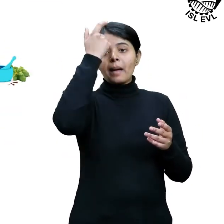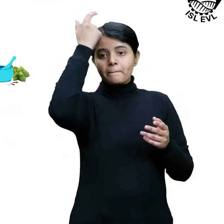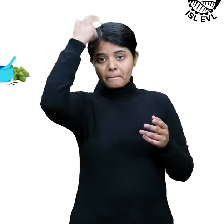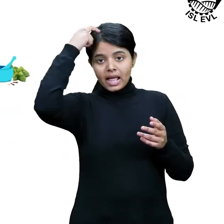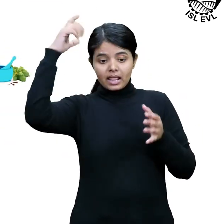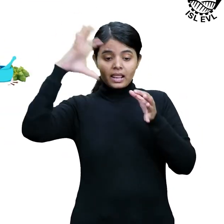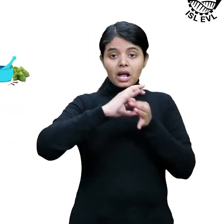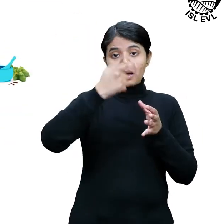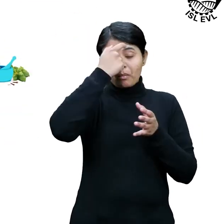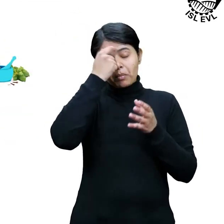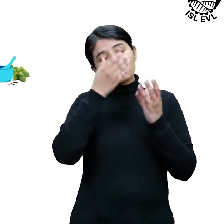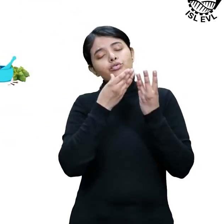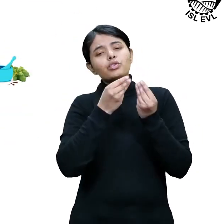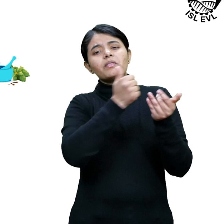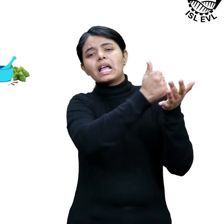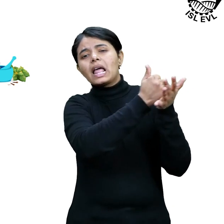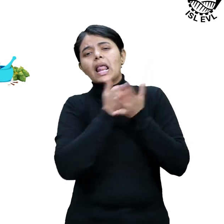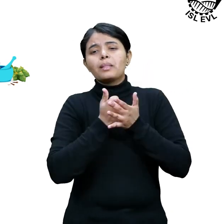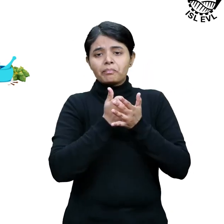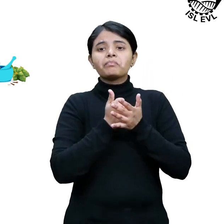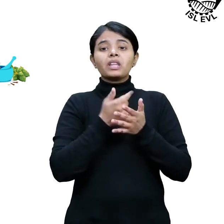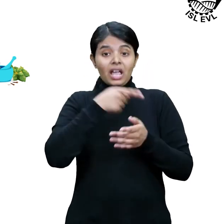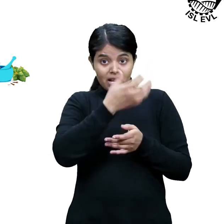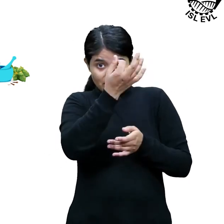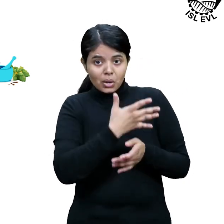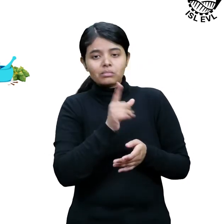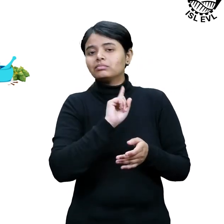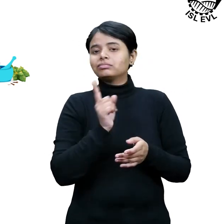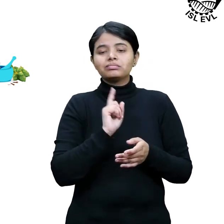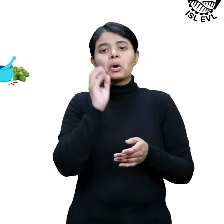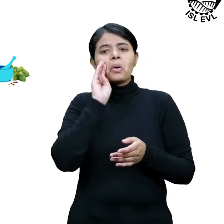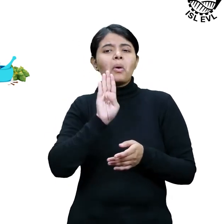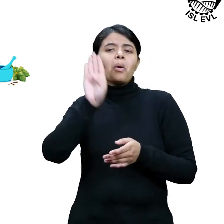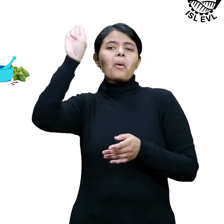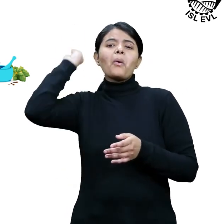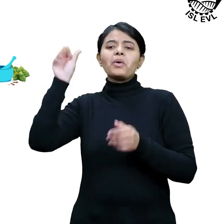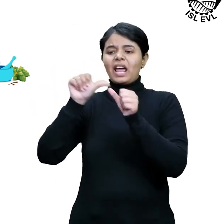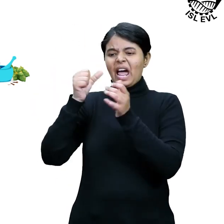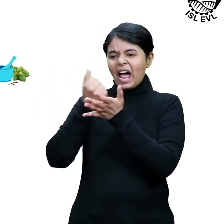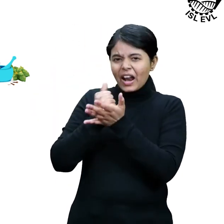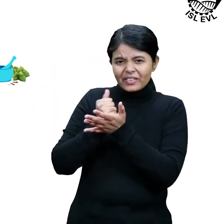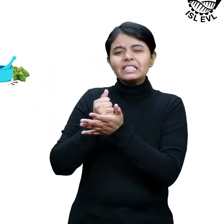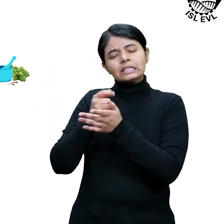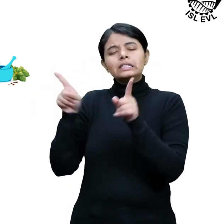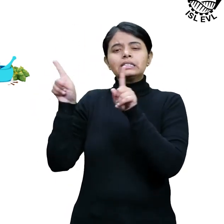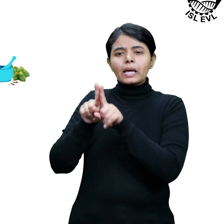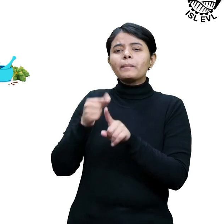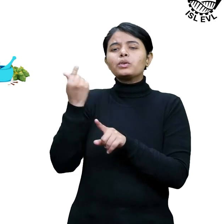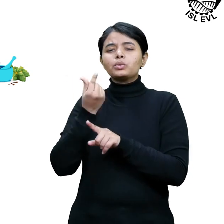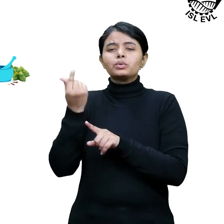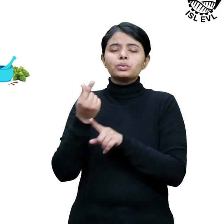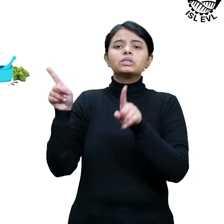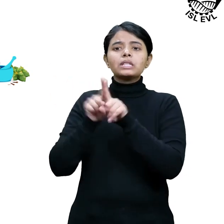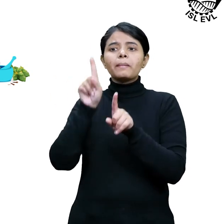India, famous for its properties to treat neurological disorders. It has been used in traditional